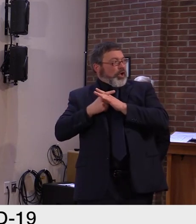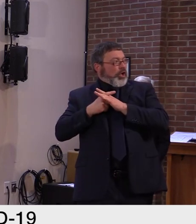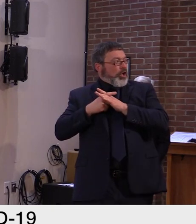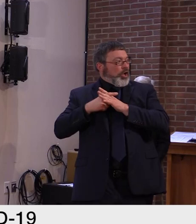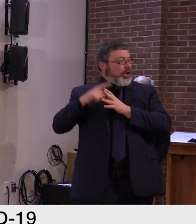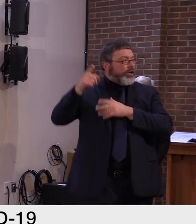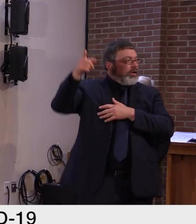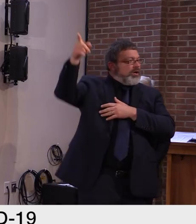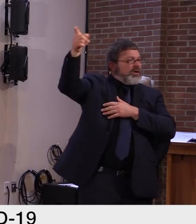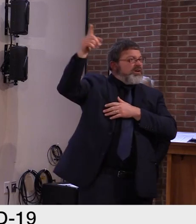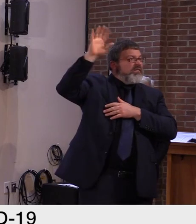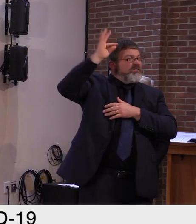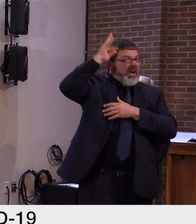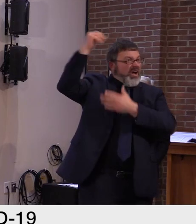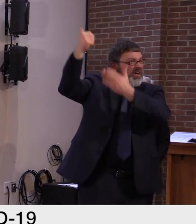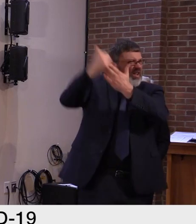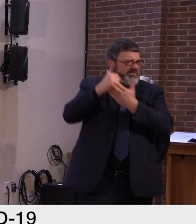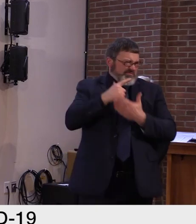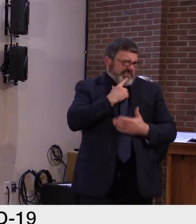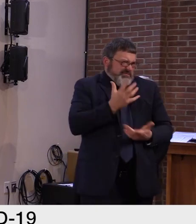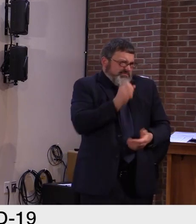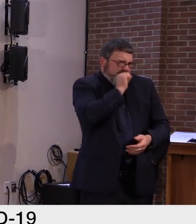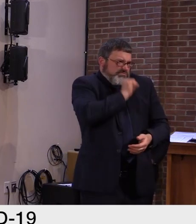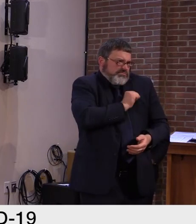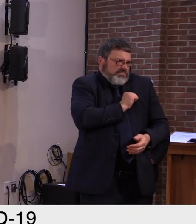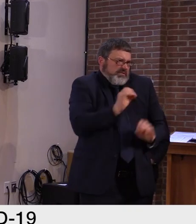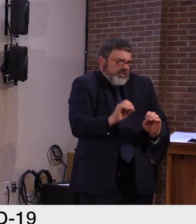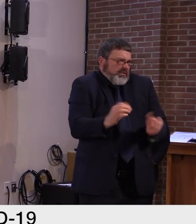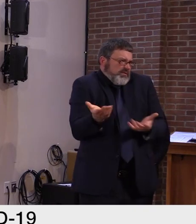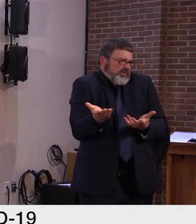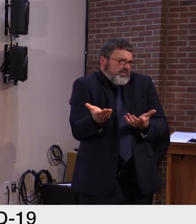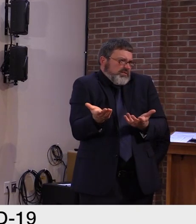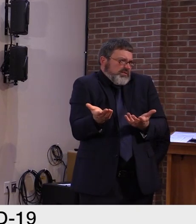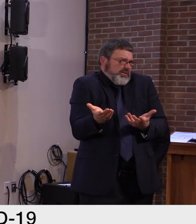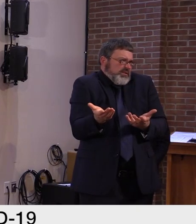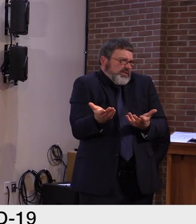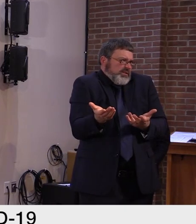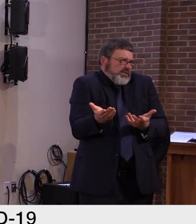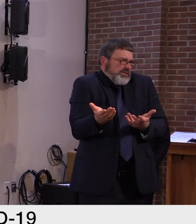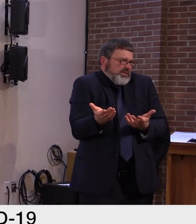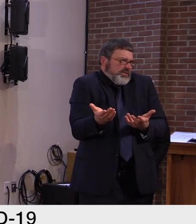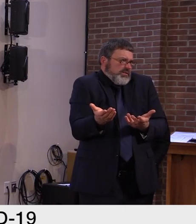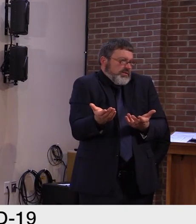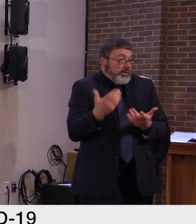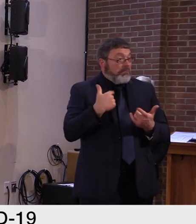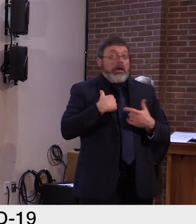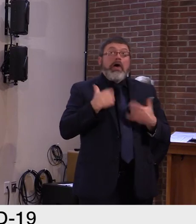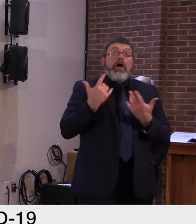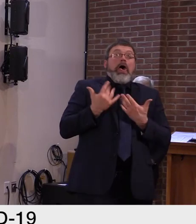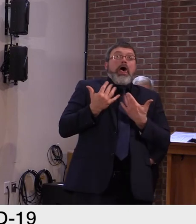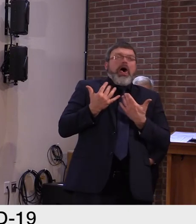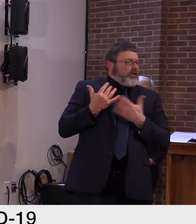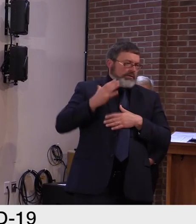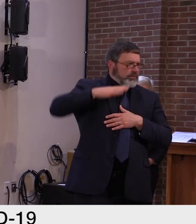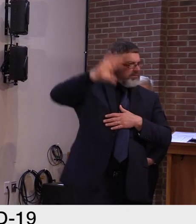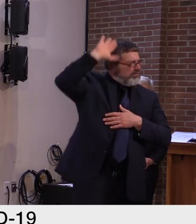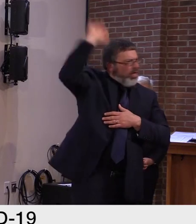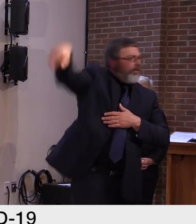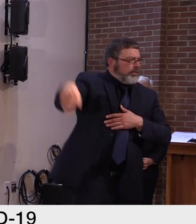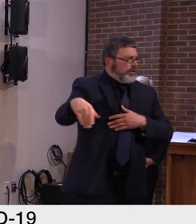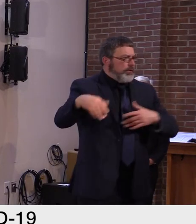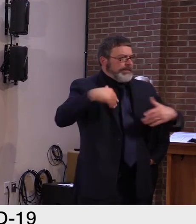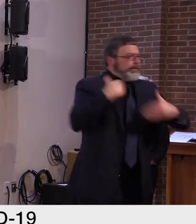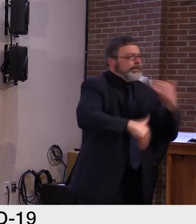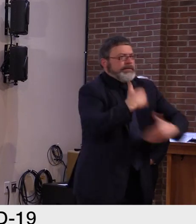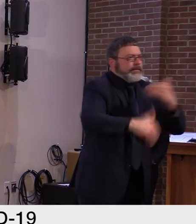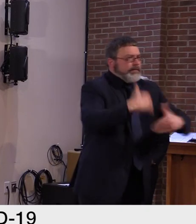meander our way through this successfully, and we'll continue to do that, just that, and try and protect Vermonters.